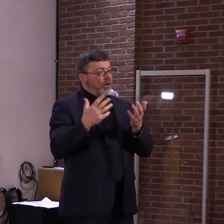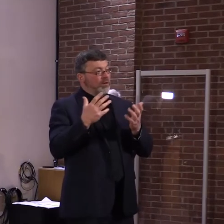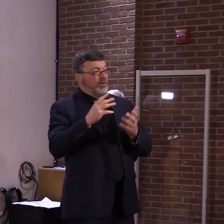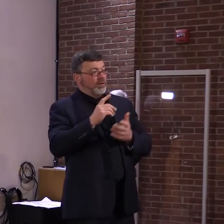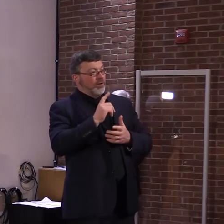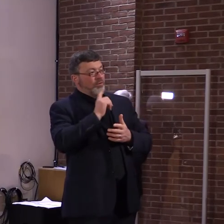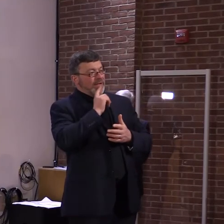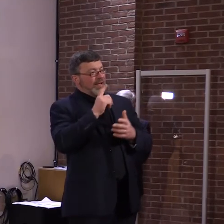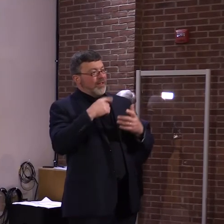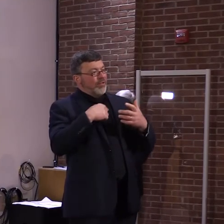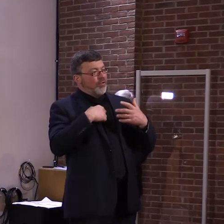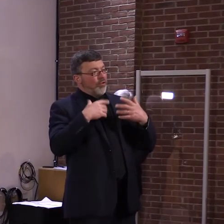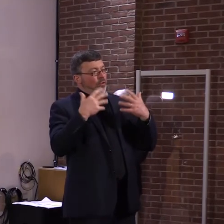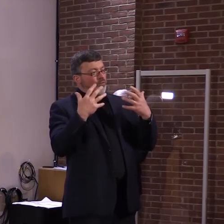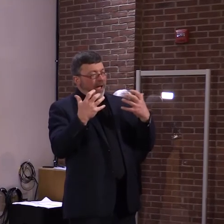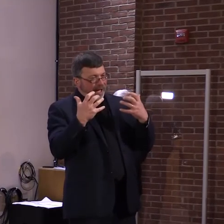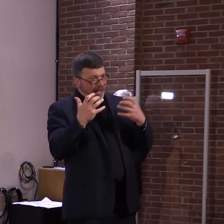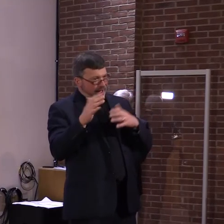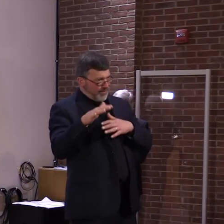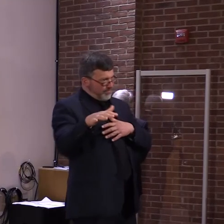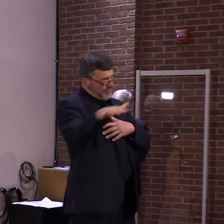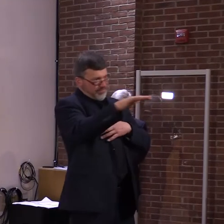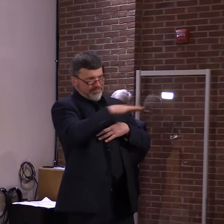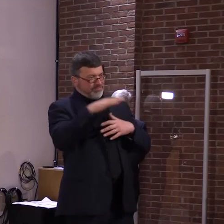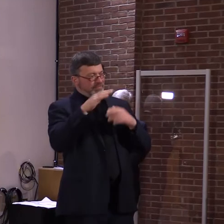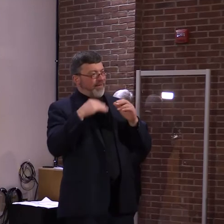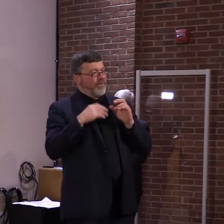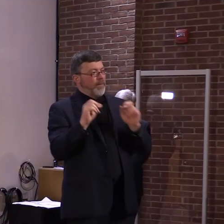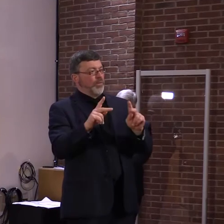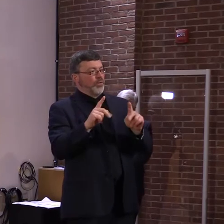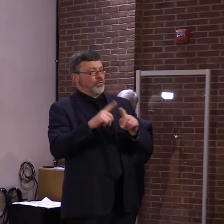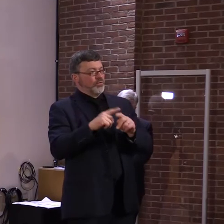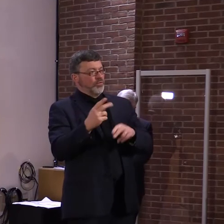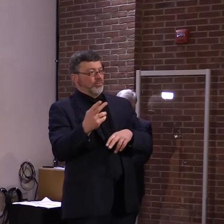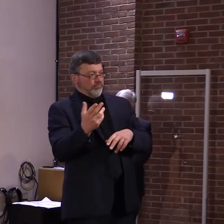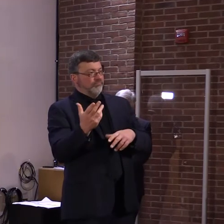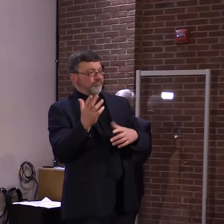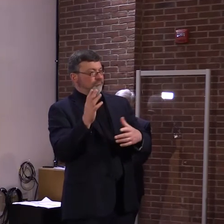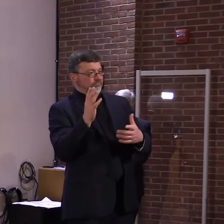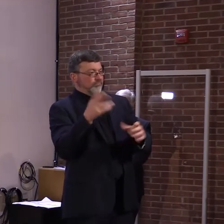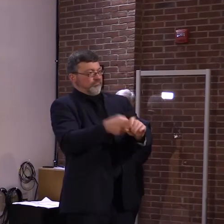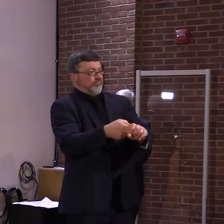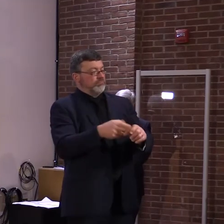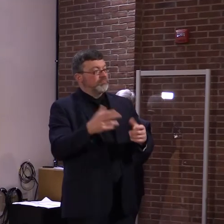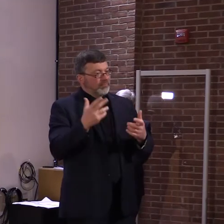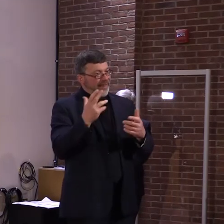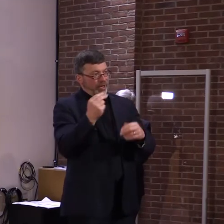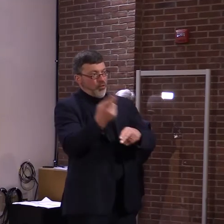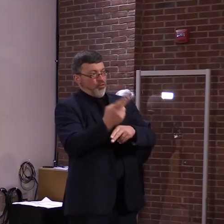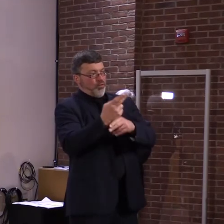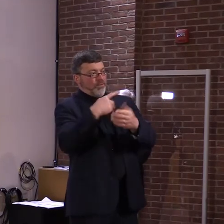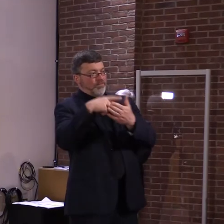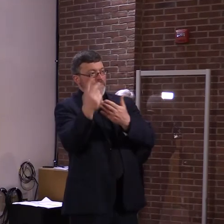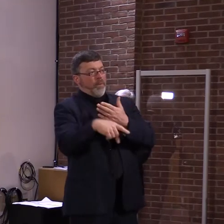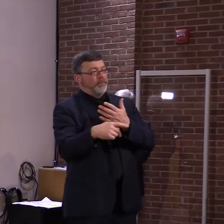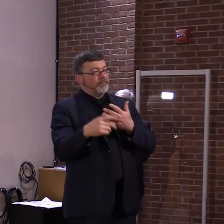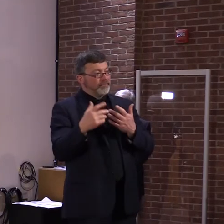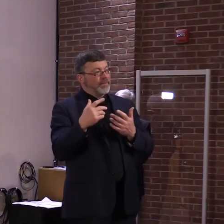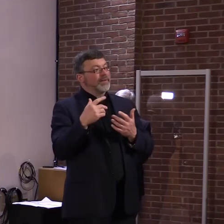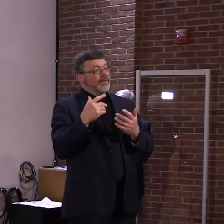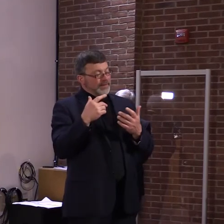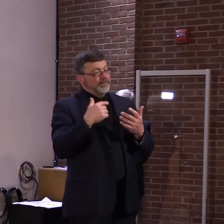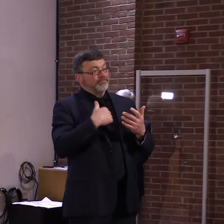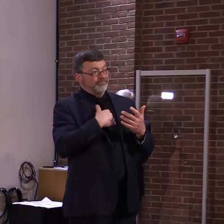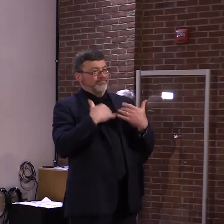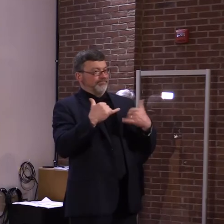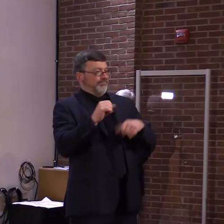So I think this will be a very useful program on a number of fronts. And I think if we're strategic about this, we'll see a sort of a longer